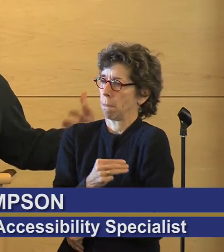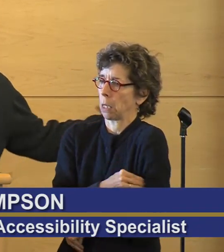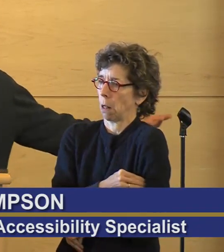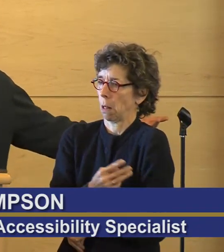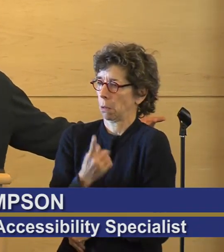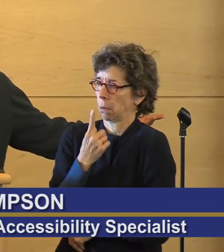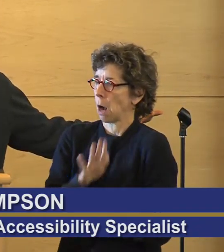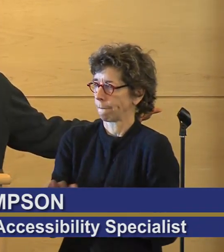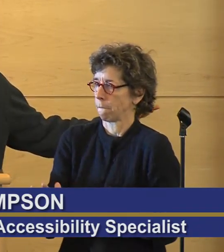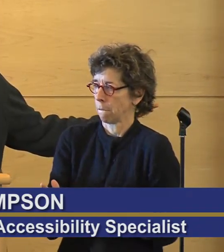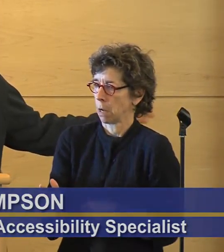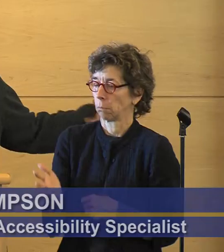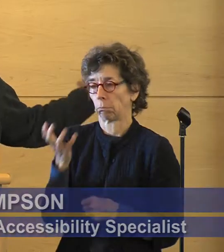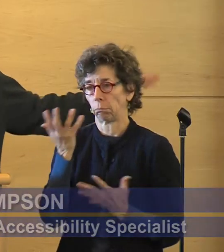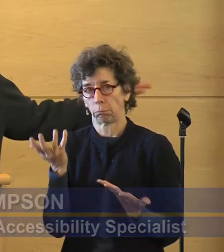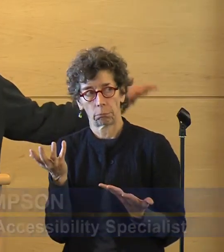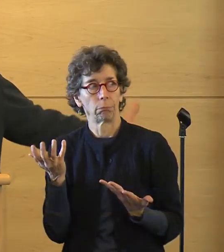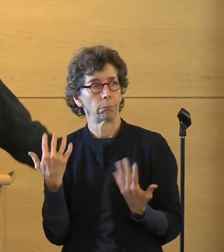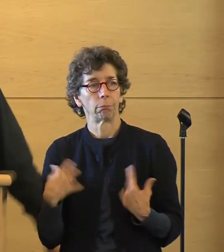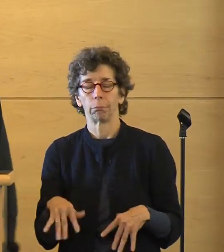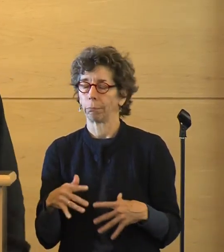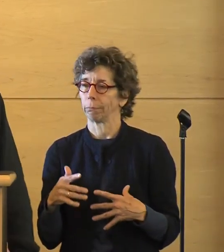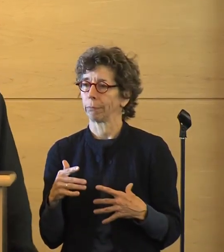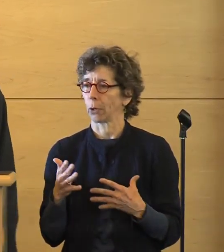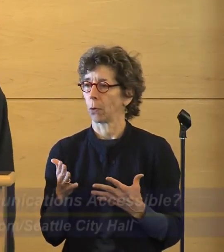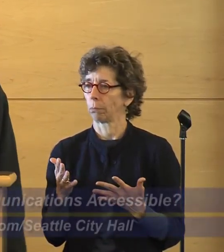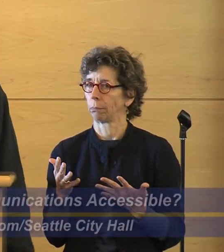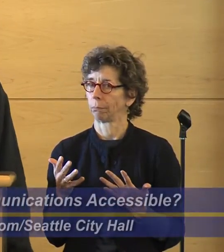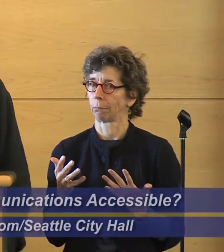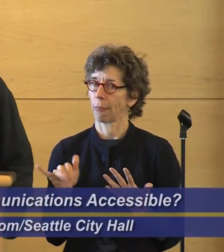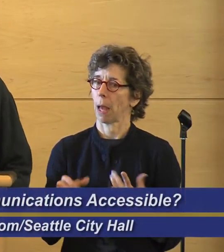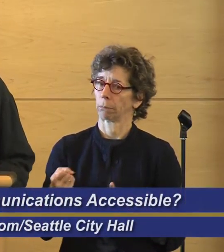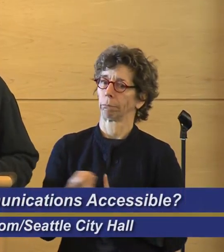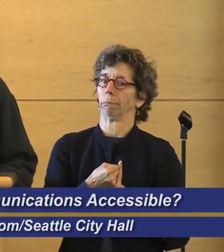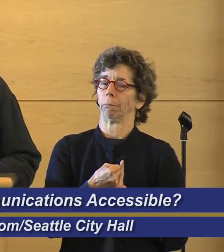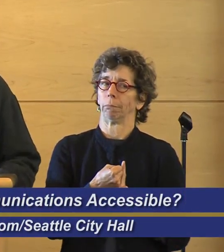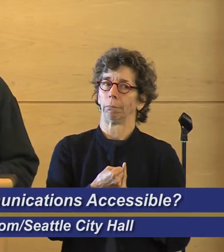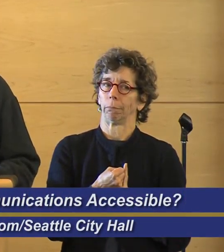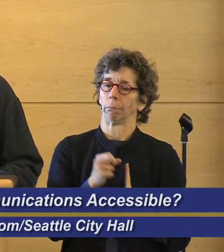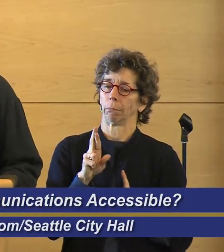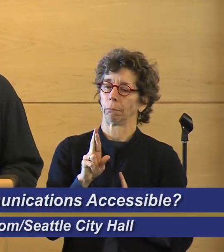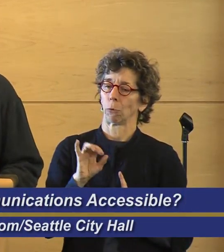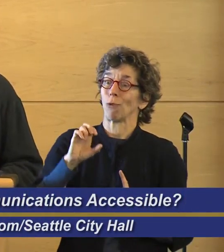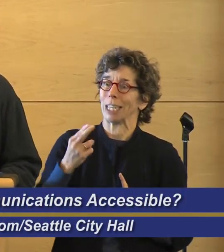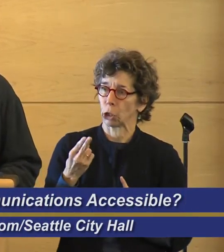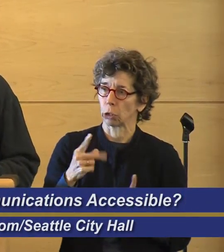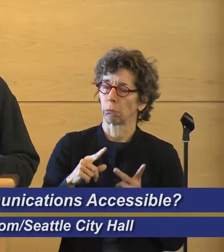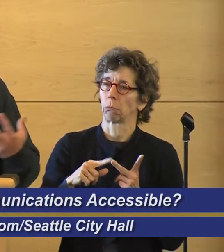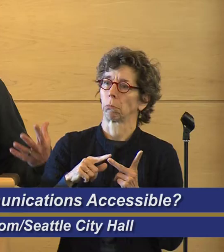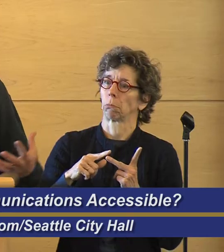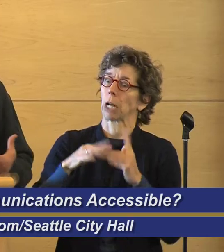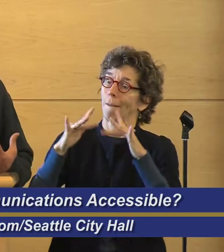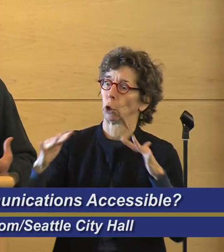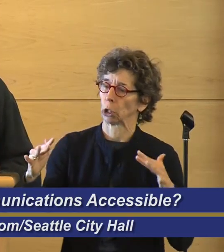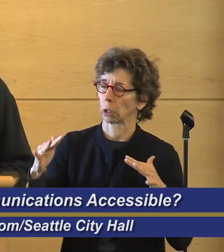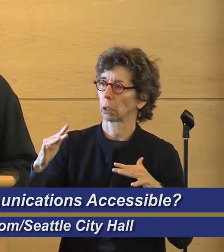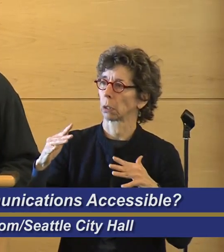who can twitch a muscle can use a computer. There are assistive technologies to provide